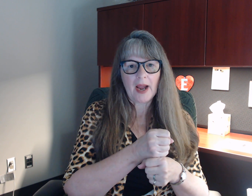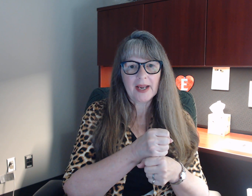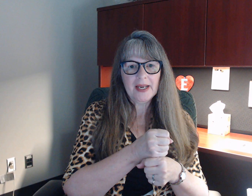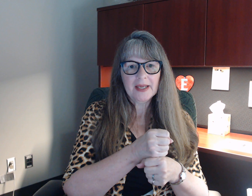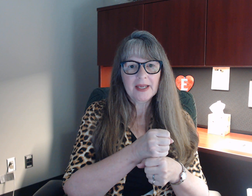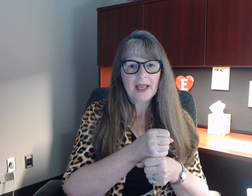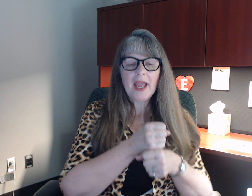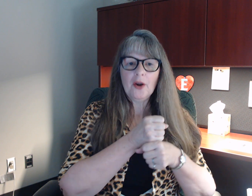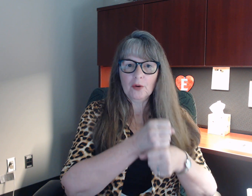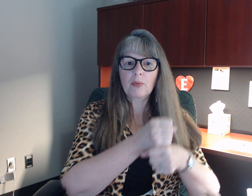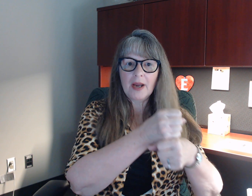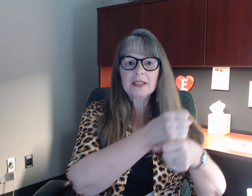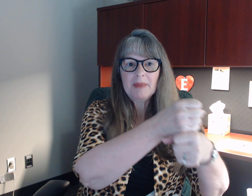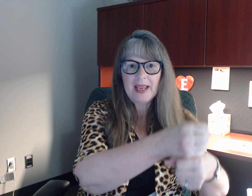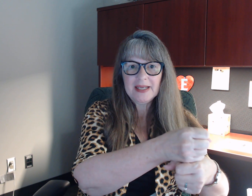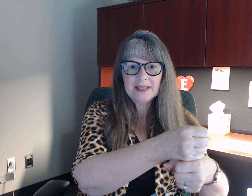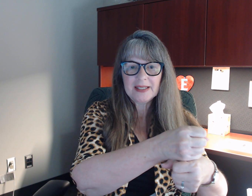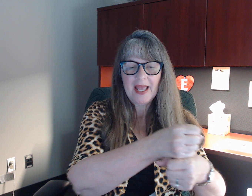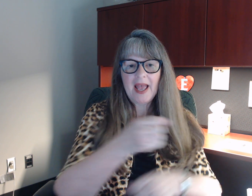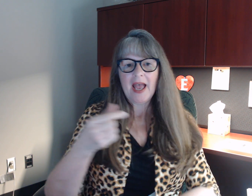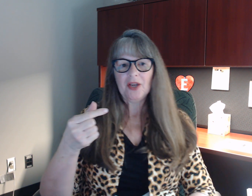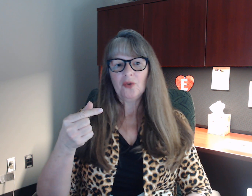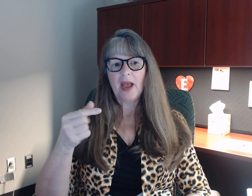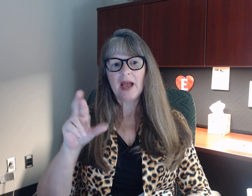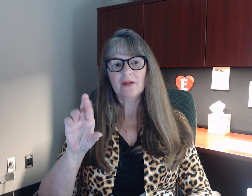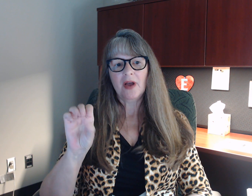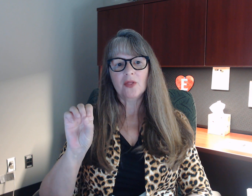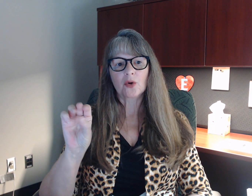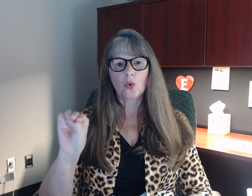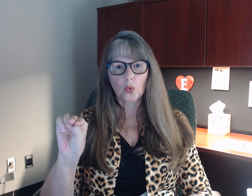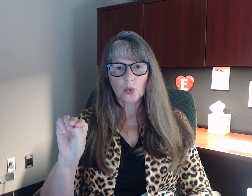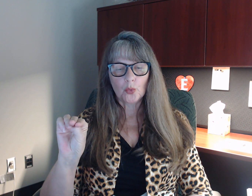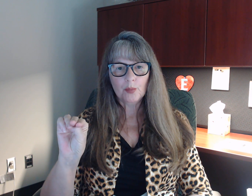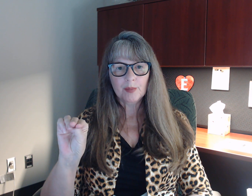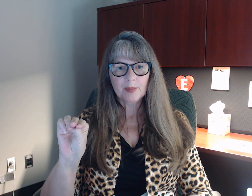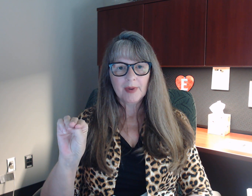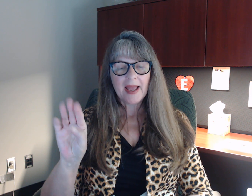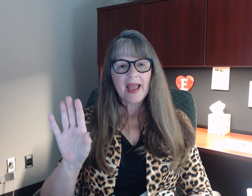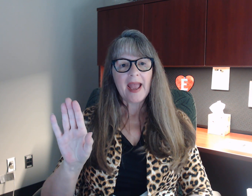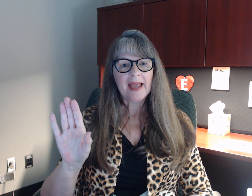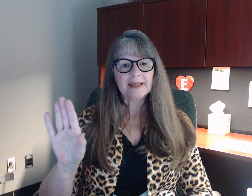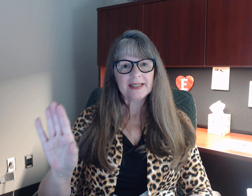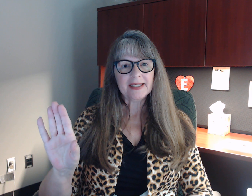bride and her bridesmaids, and you have the groom and